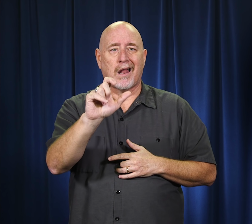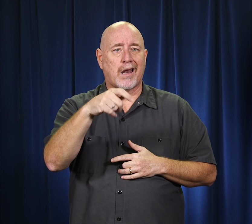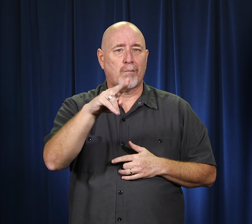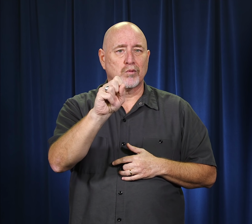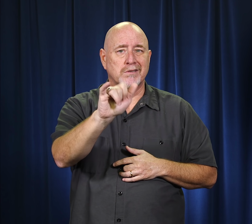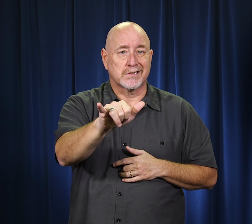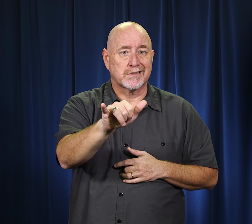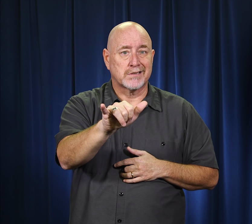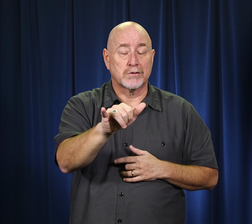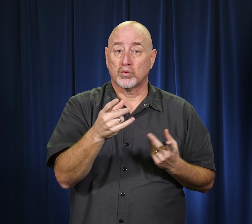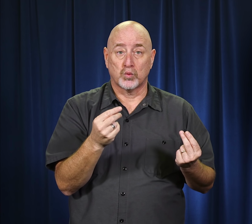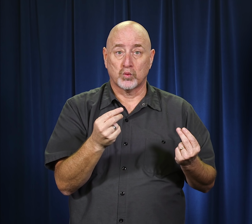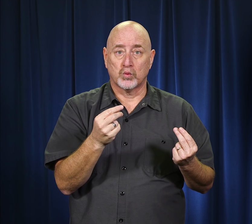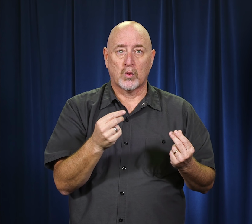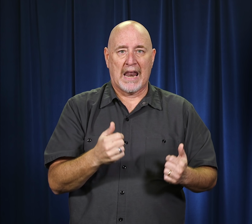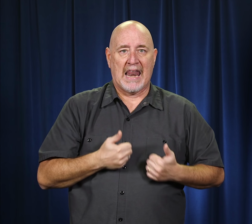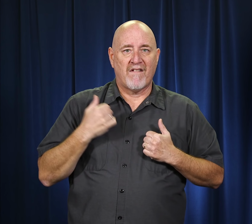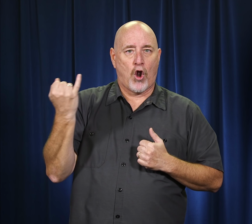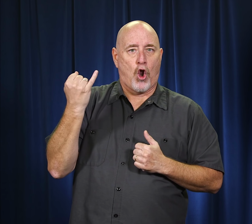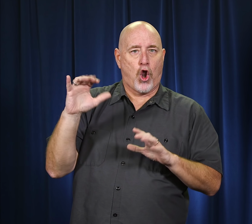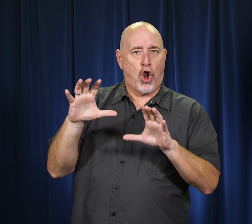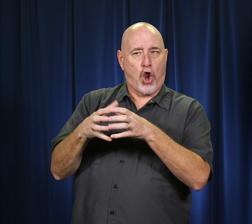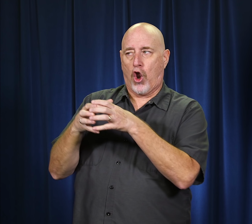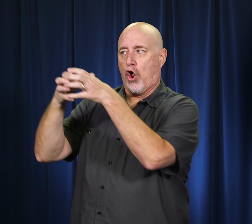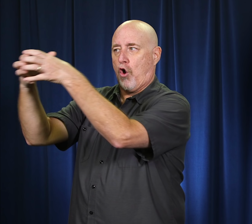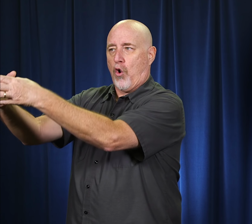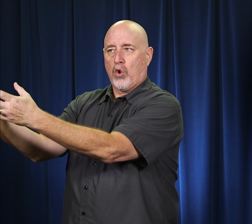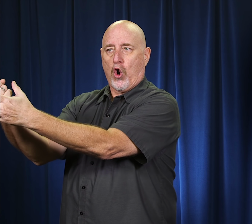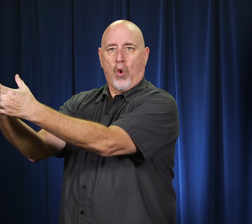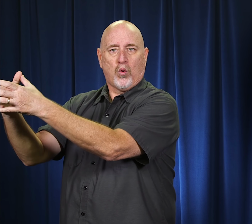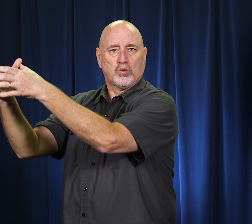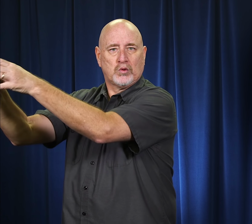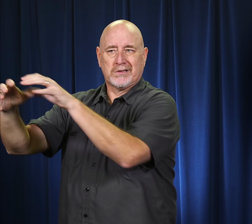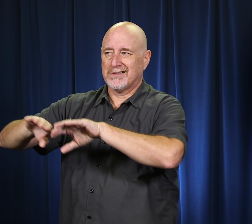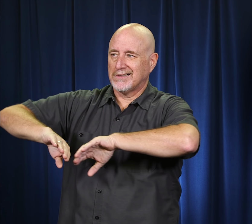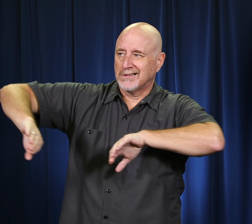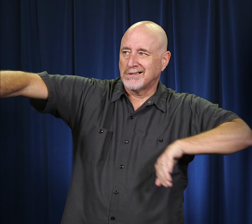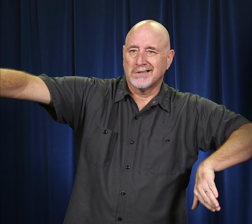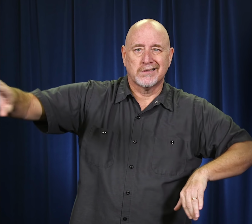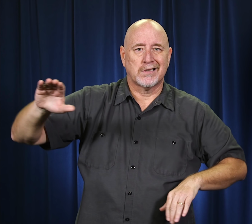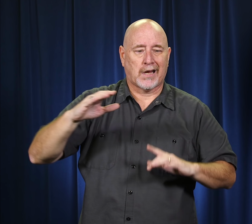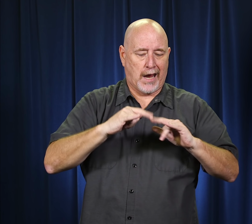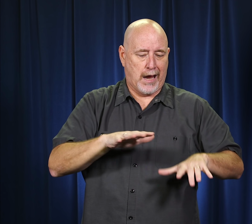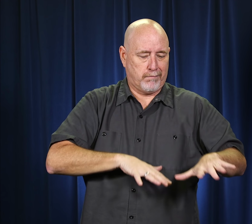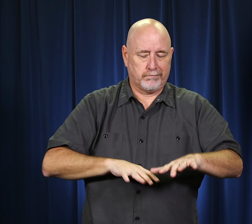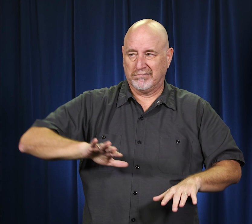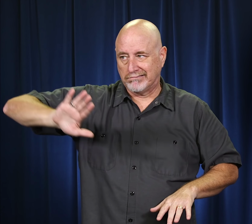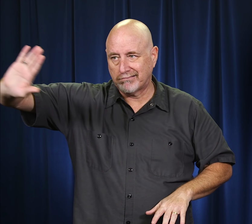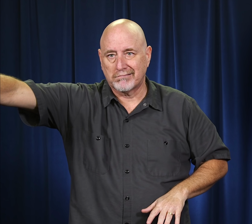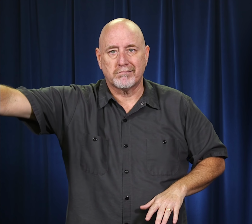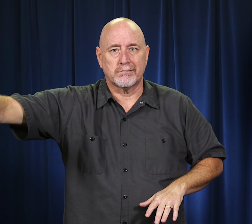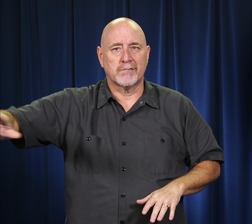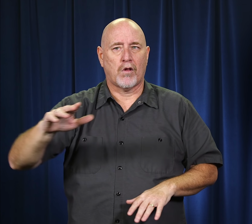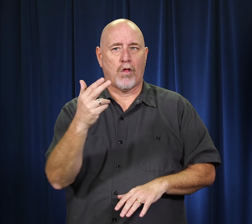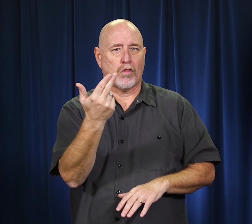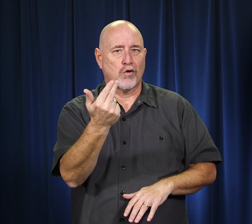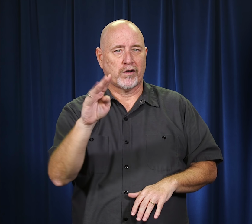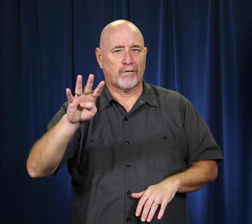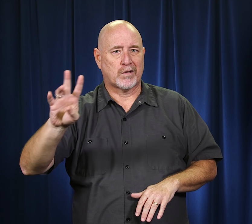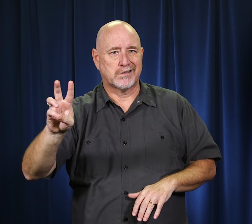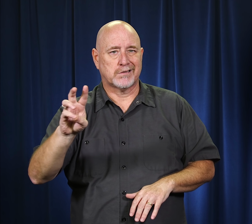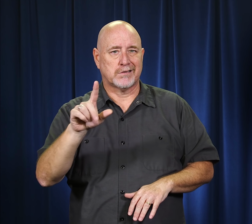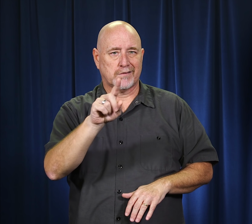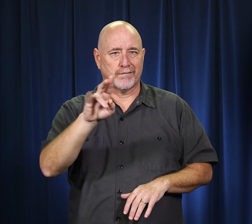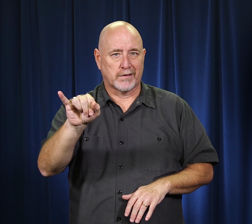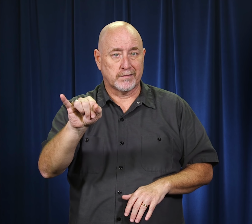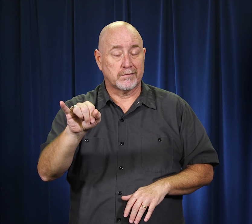leprosy were instructed to dwell alone outside the camp. We read that in Leviticus 13:46.